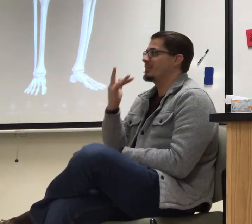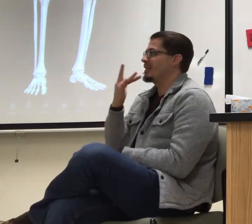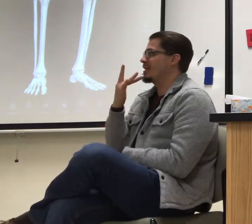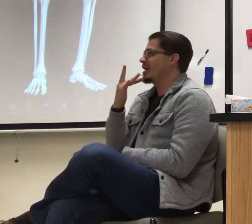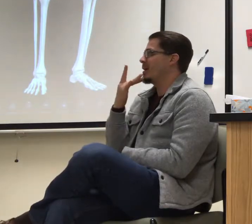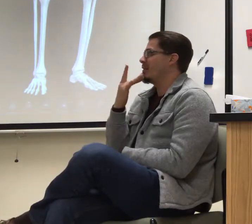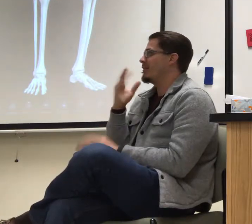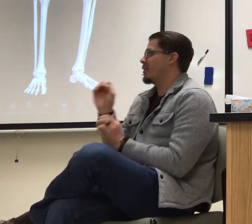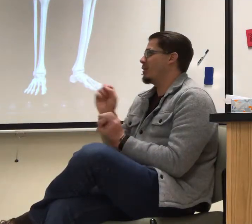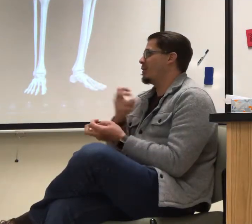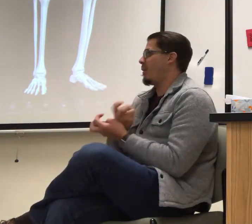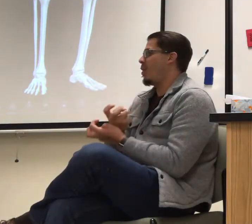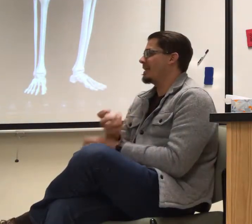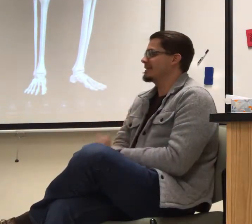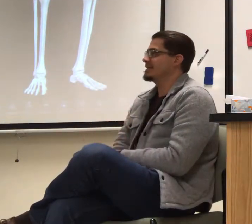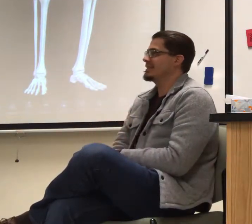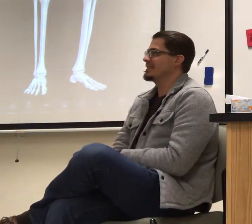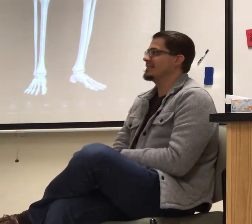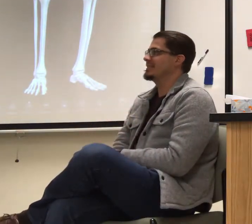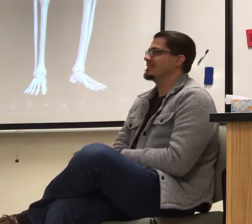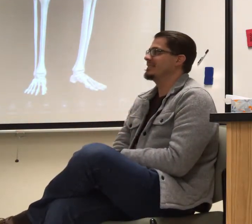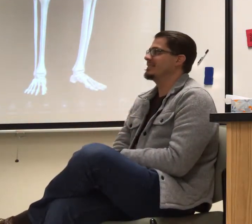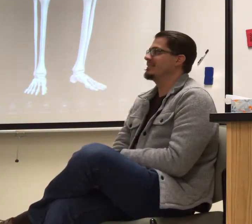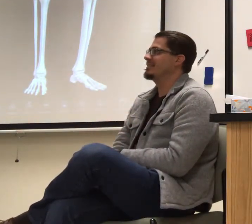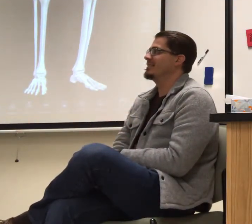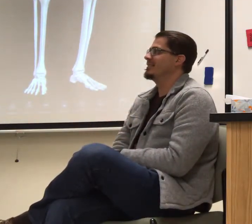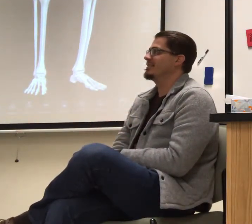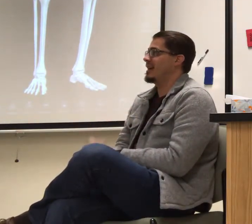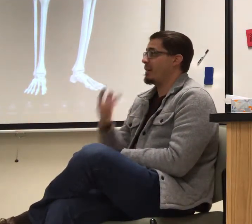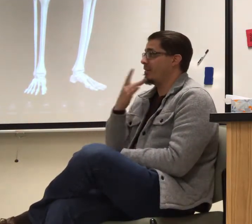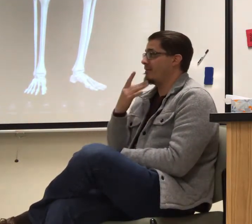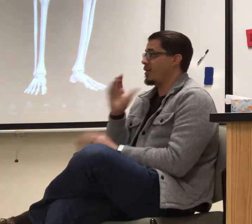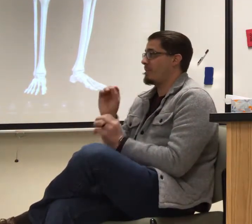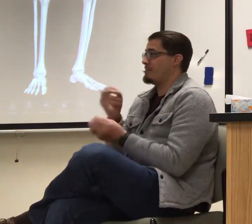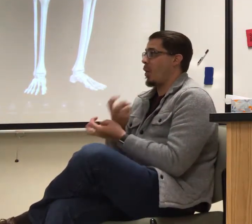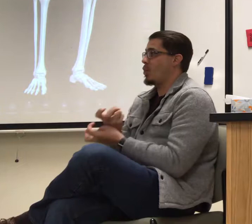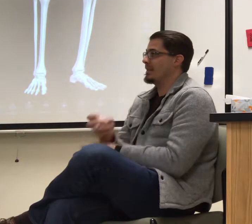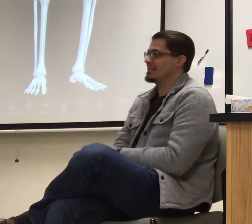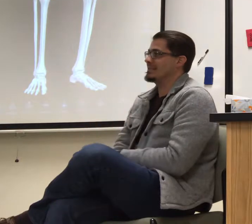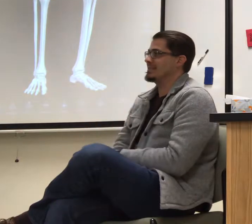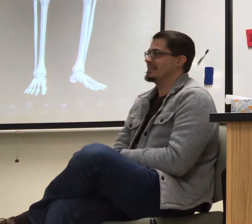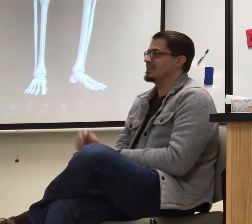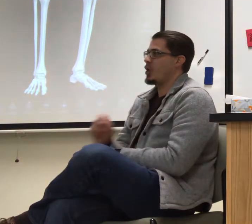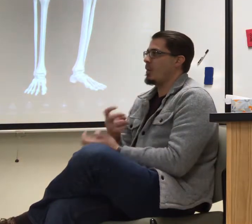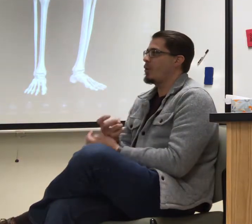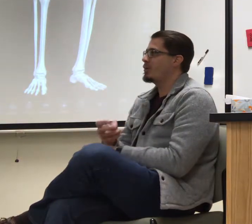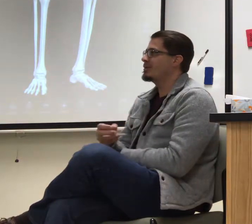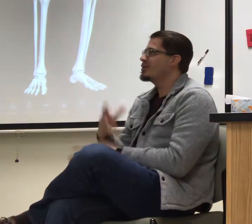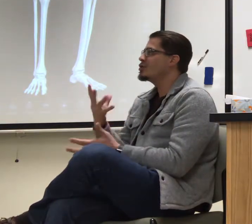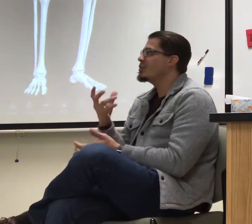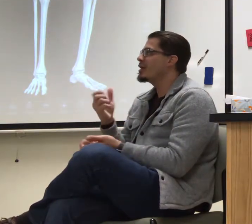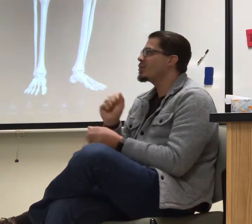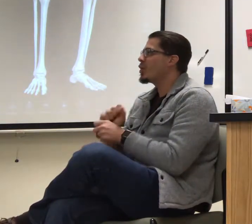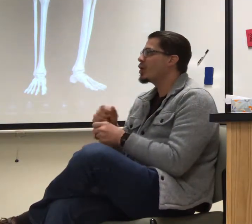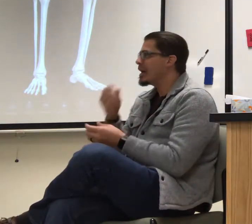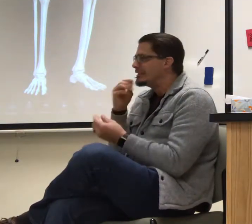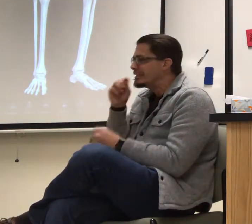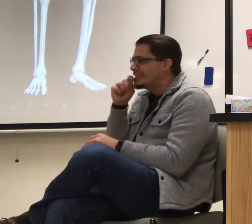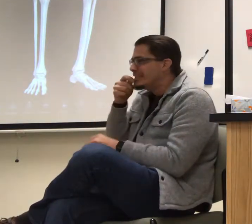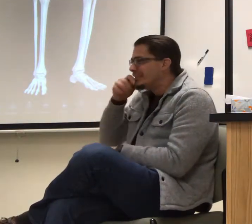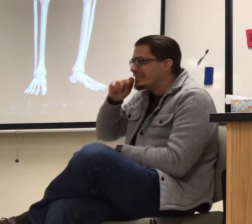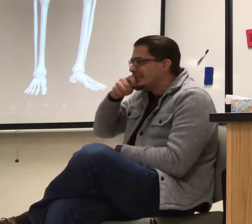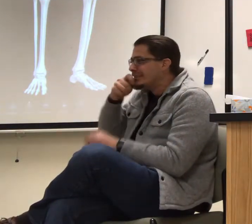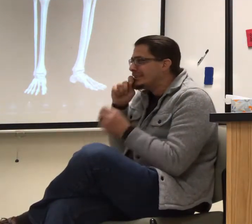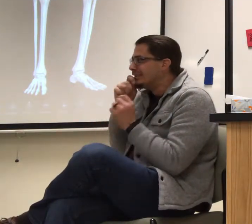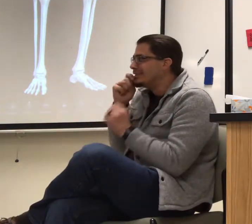Or I mean, well, for a chicken, it's more like the forearm. The point is there's 2 bones in the leg. Remember, in anatomy, leg